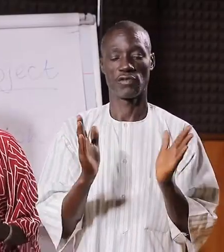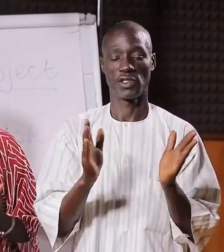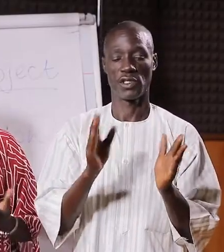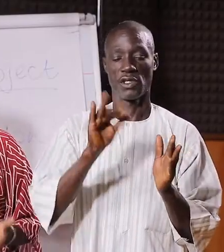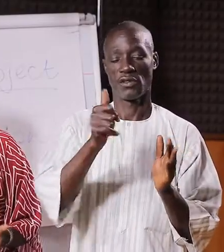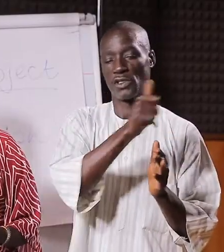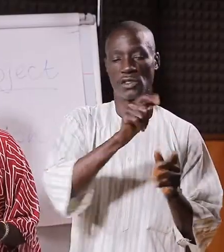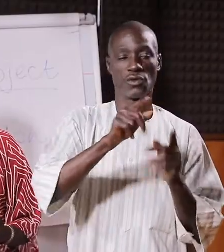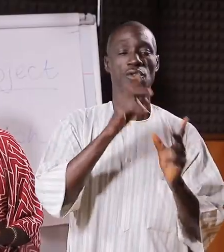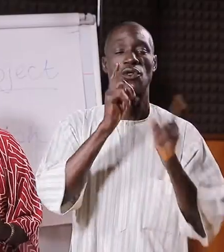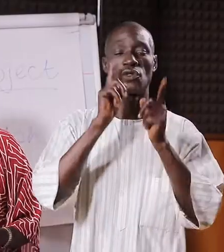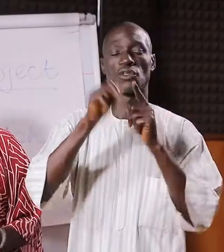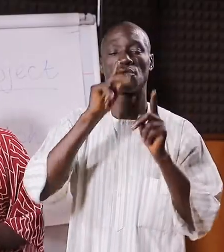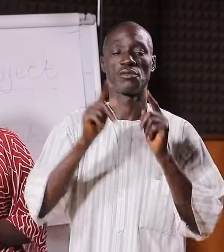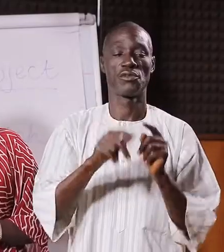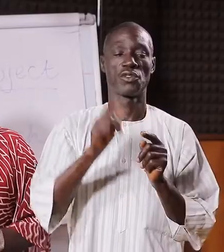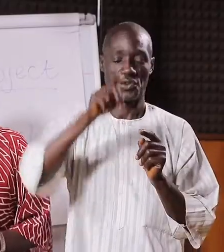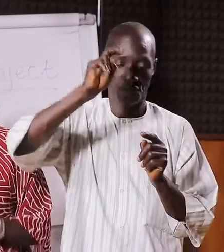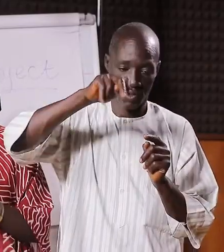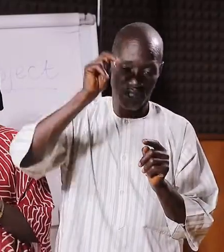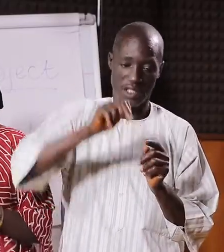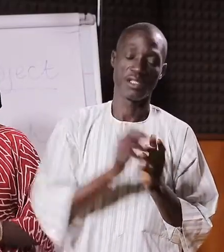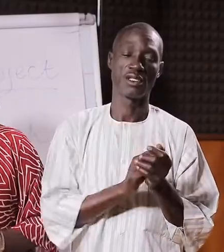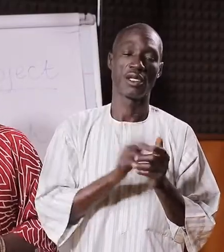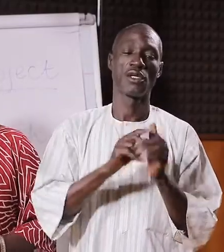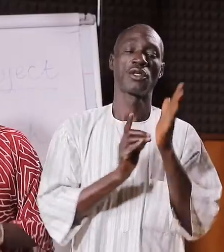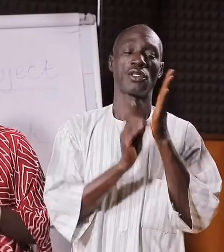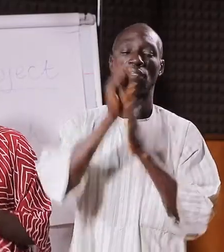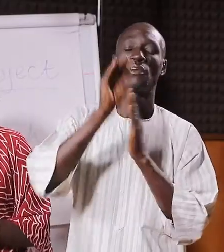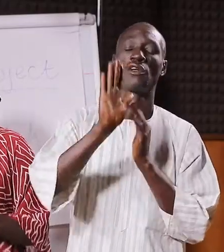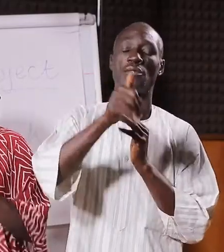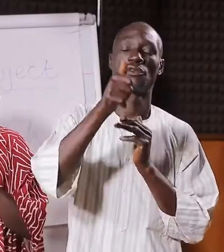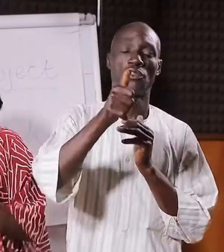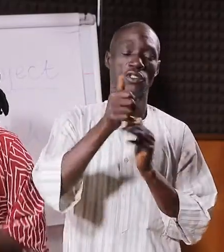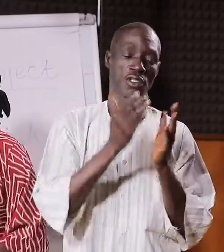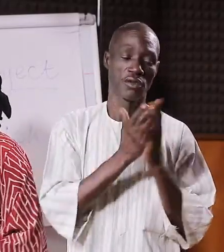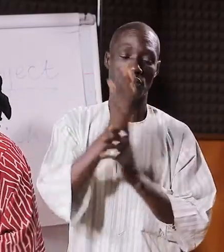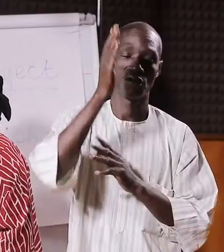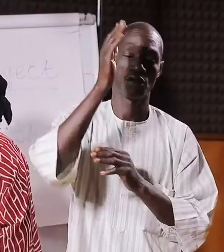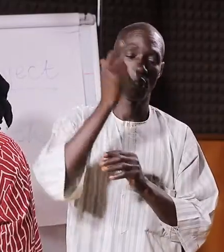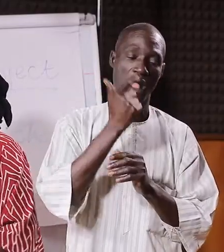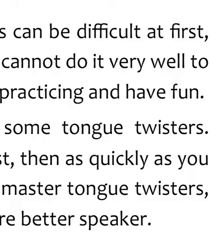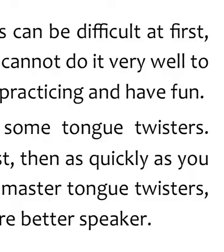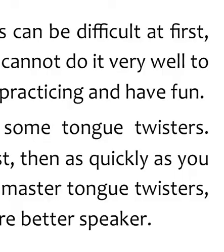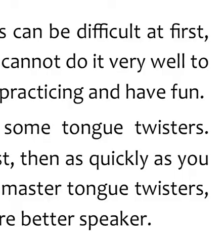addressing a congregation, an audience, a crowd, you need to develop yourself via tongue